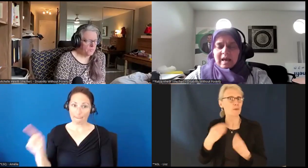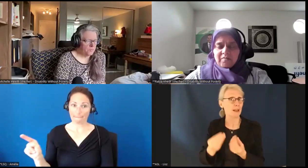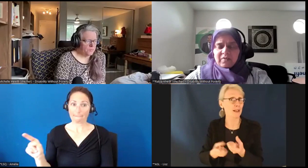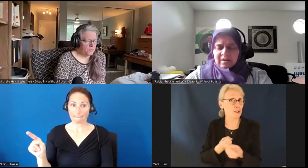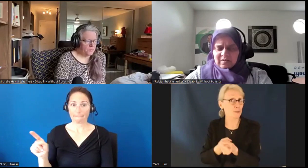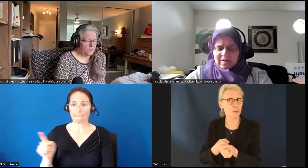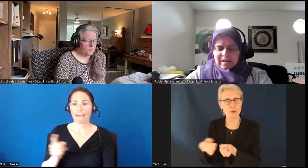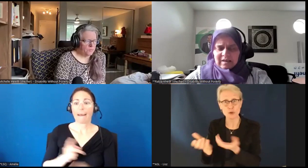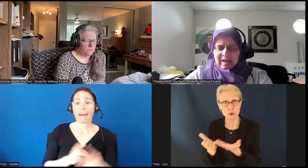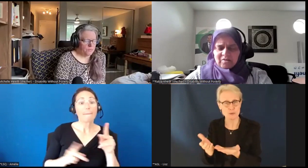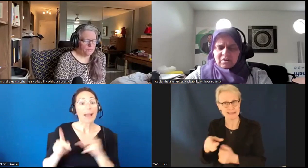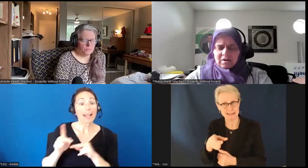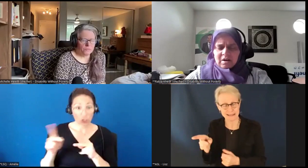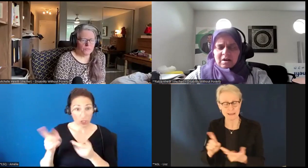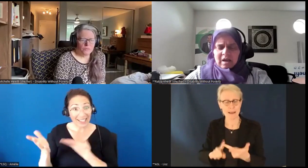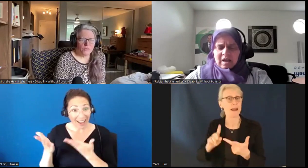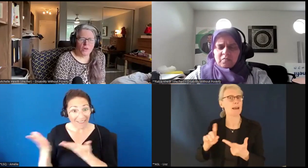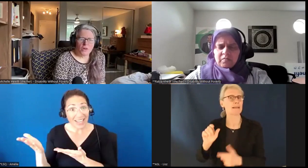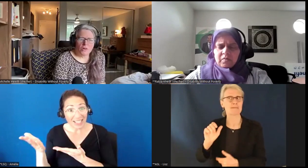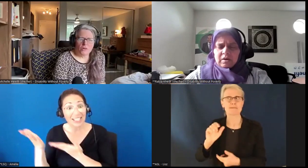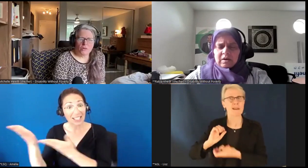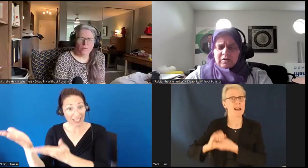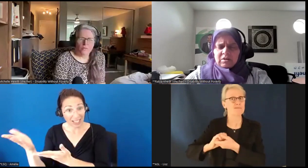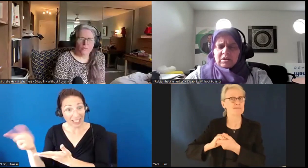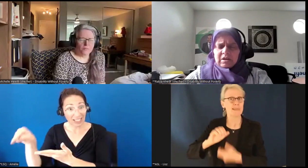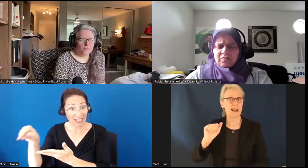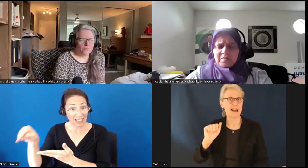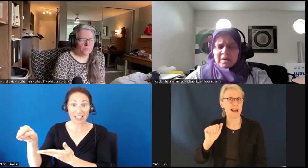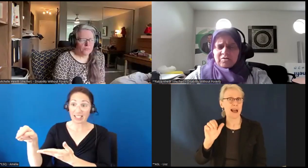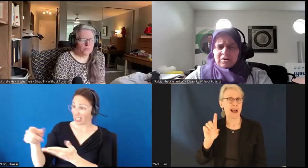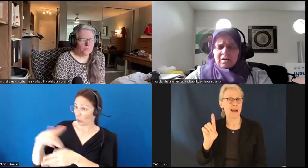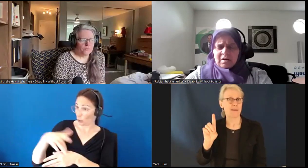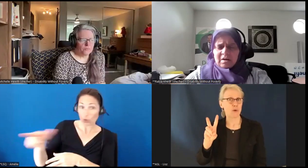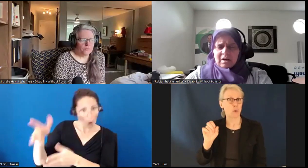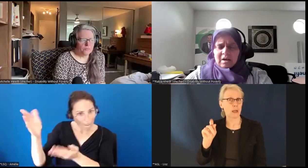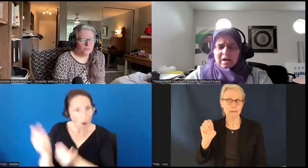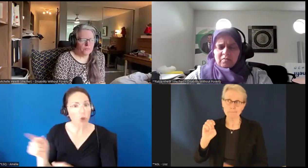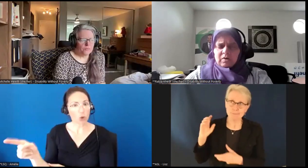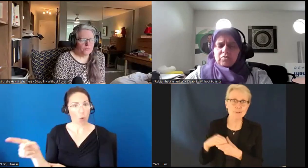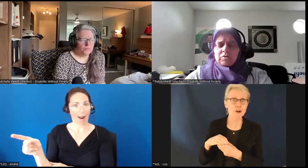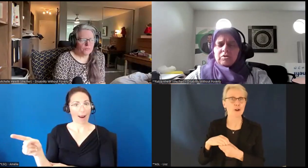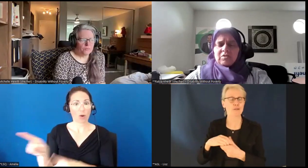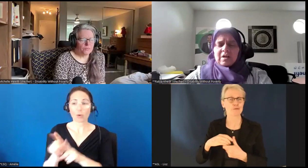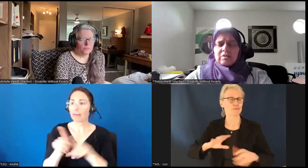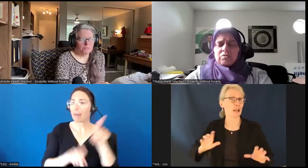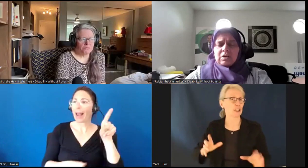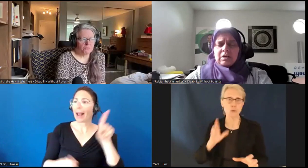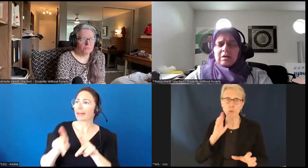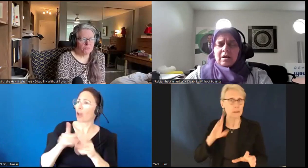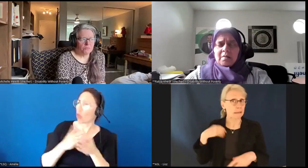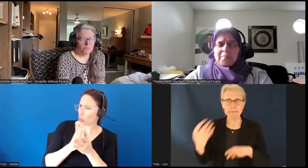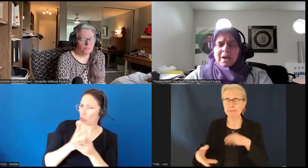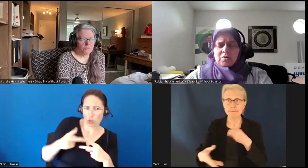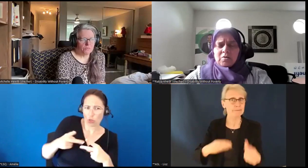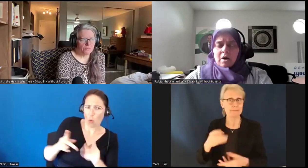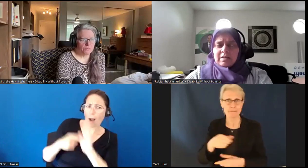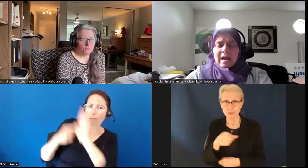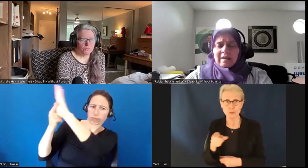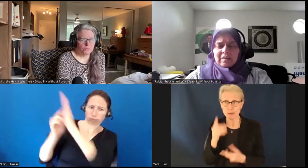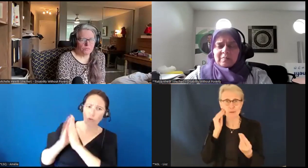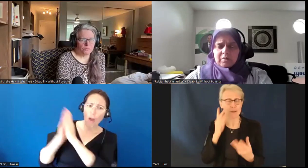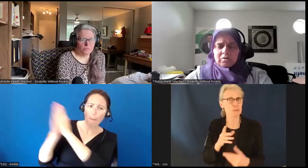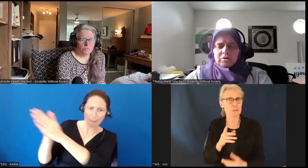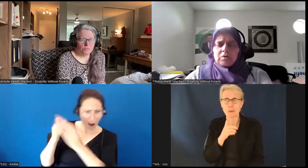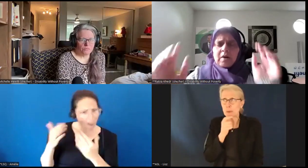need advocates taking action. And we will give you the information and resources that you need, but you are